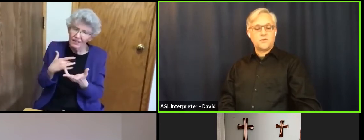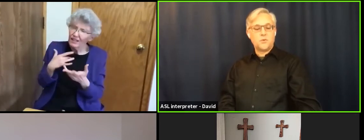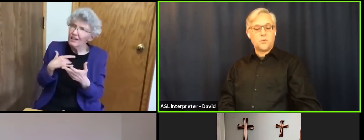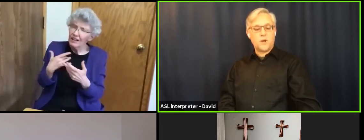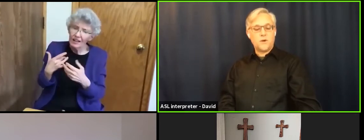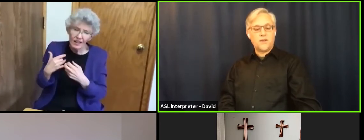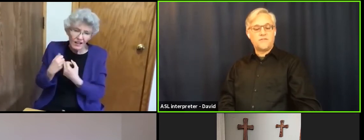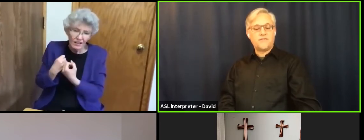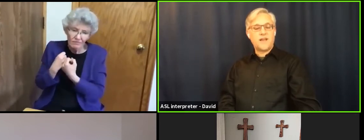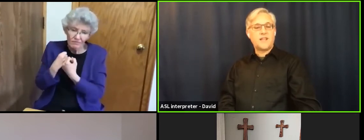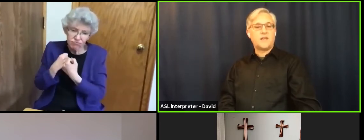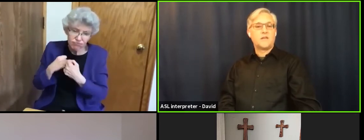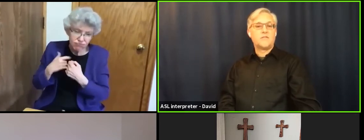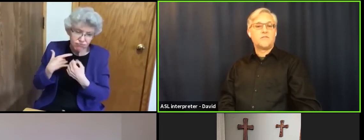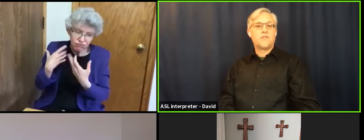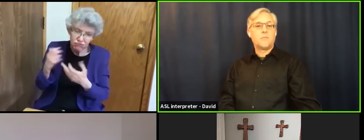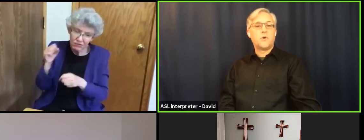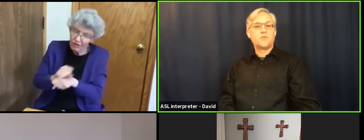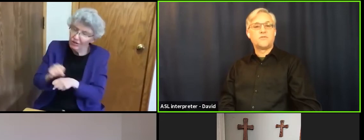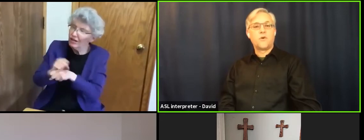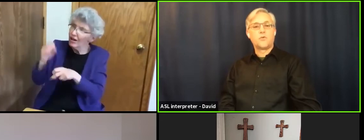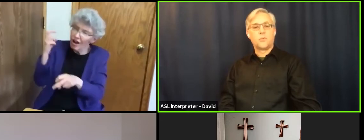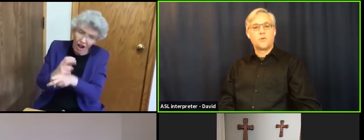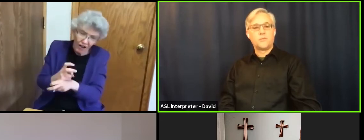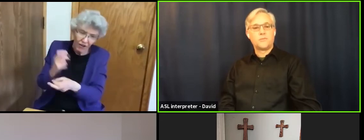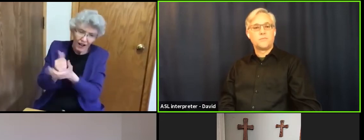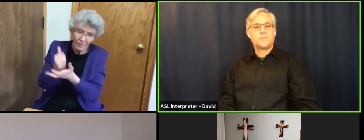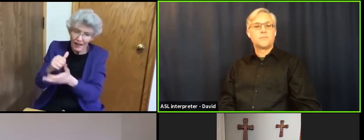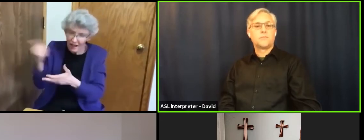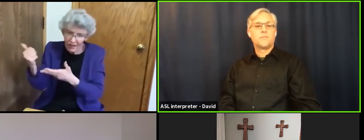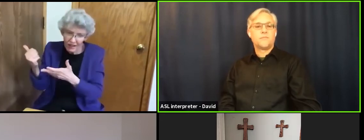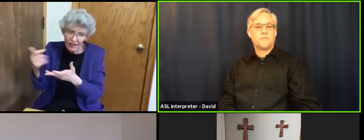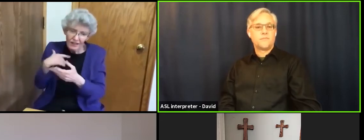for those who are weary of fighting for the most vulnerable,